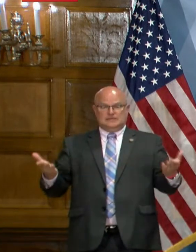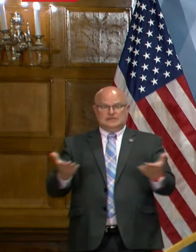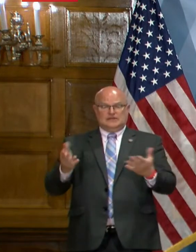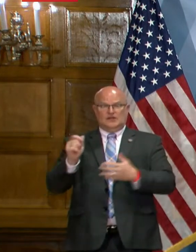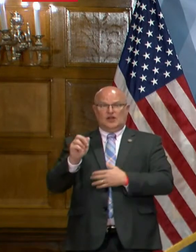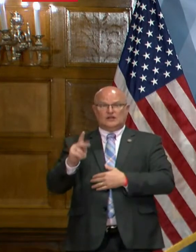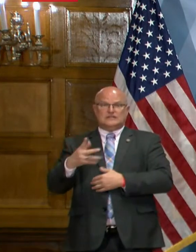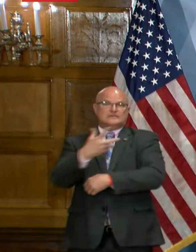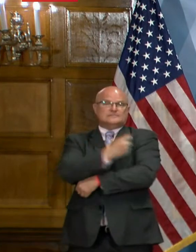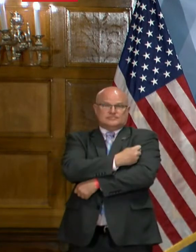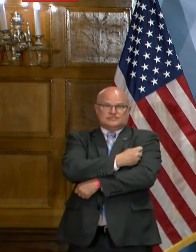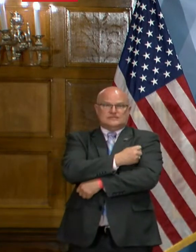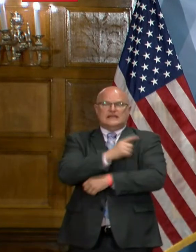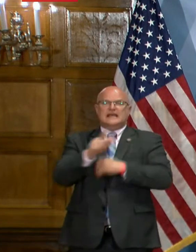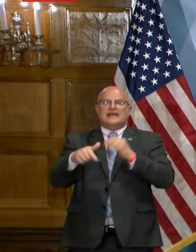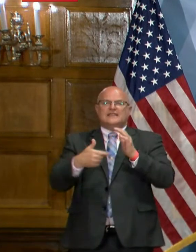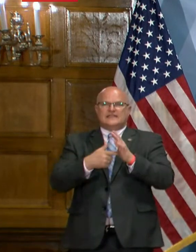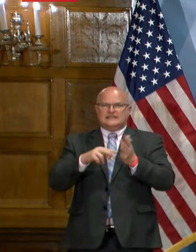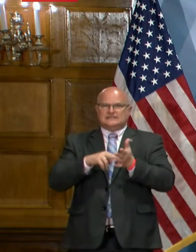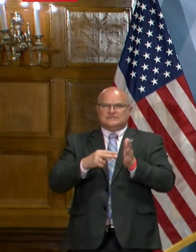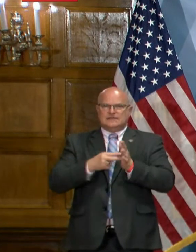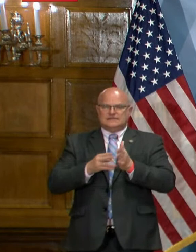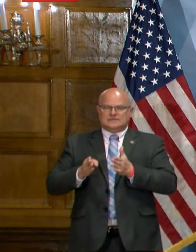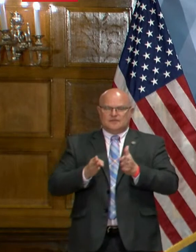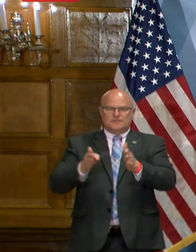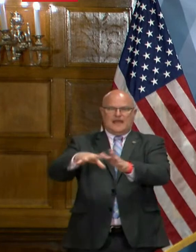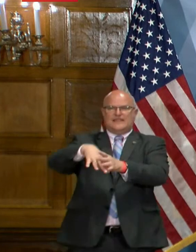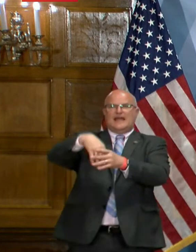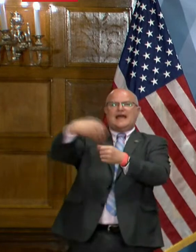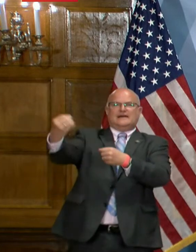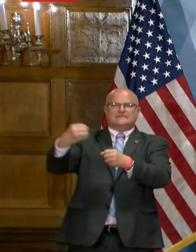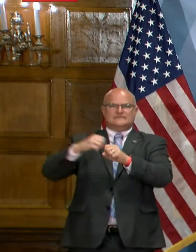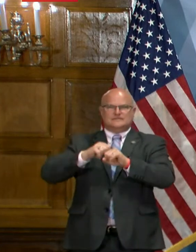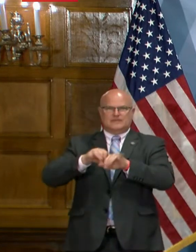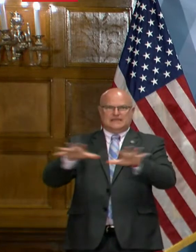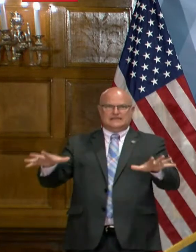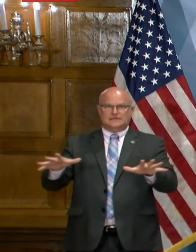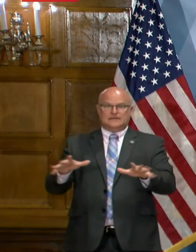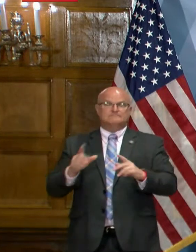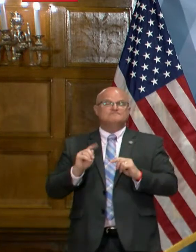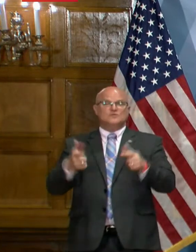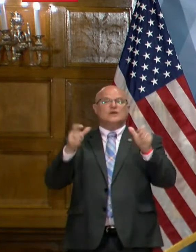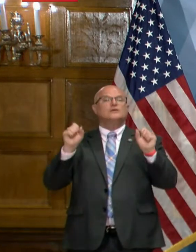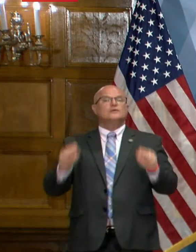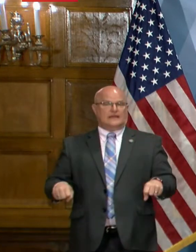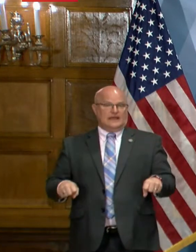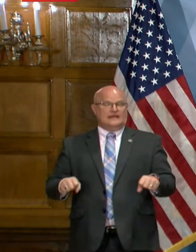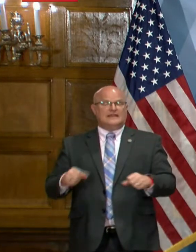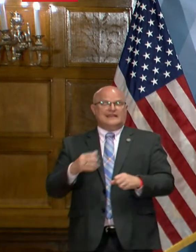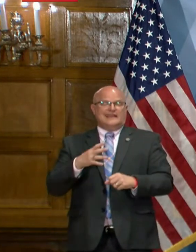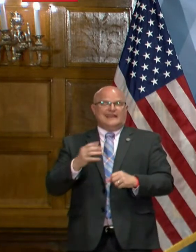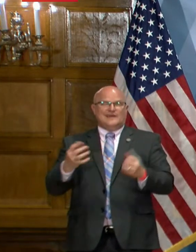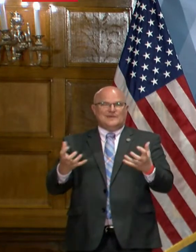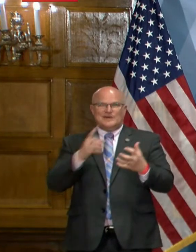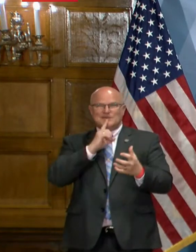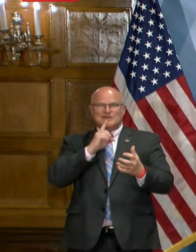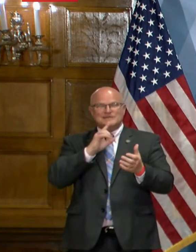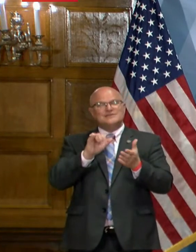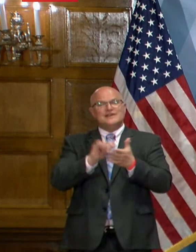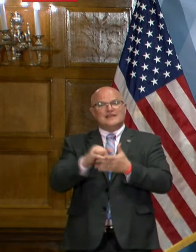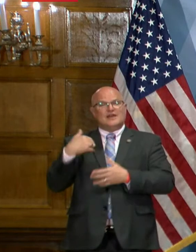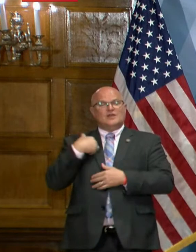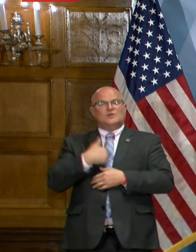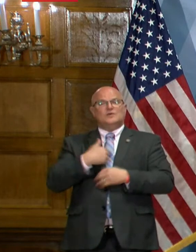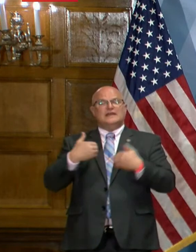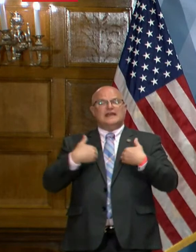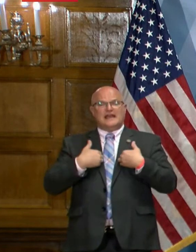because this is our path out of the pandemic. It is the way to get there quicker, and we want to make sure that we